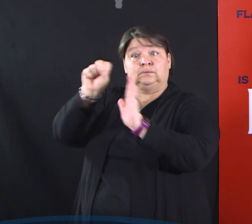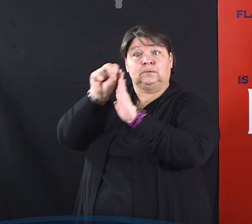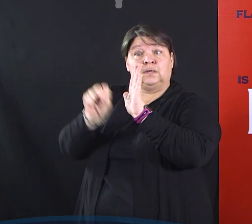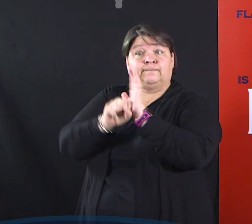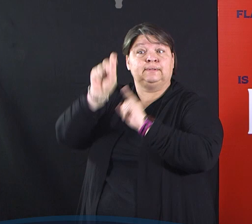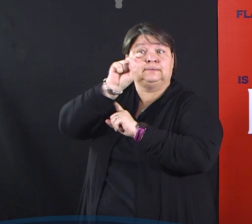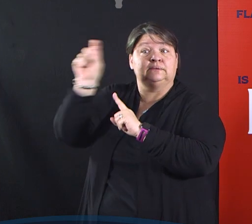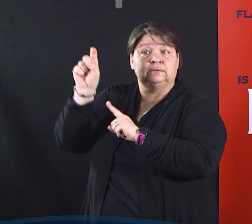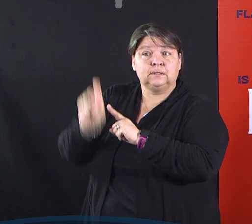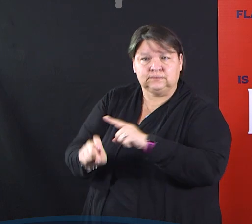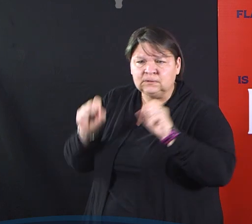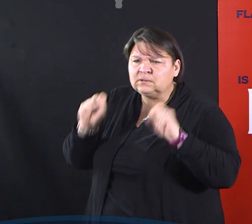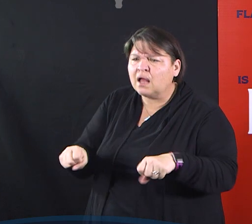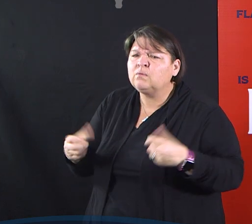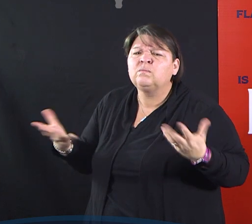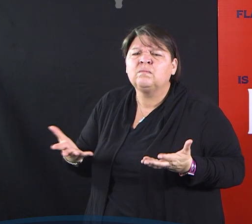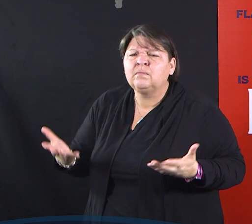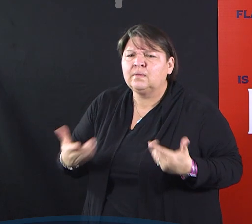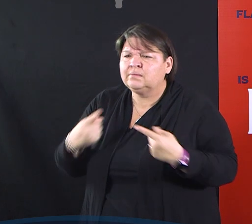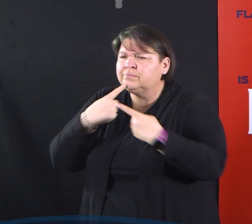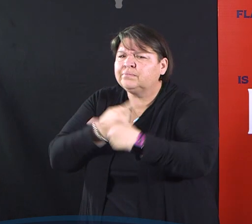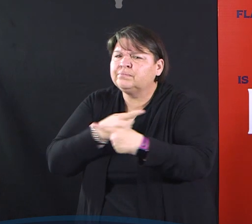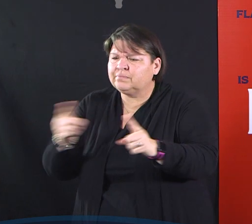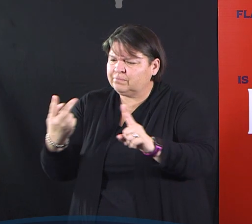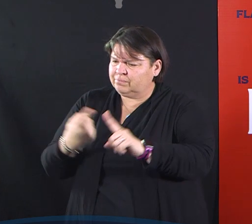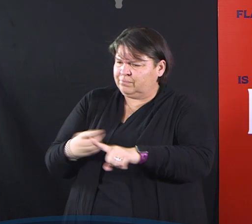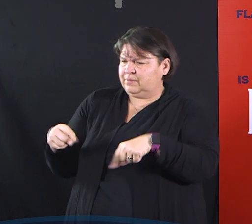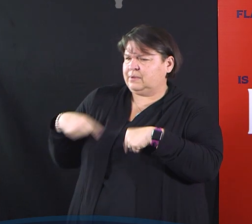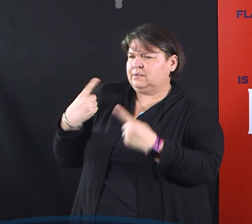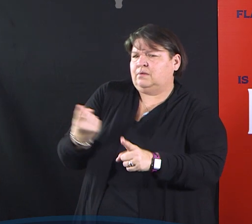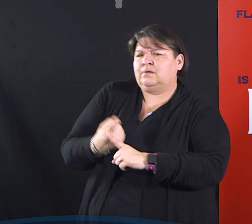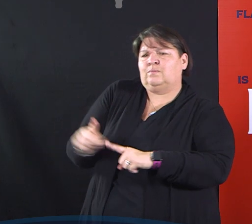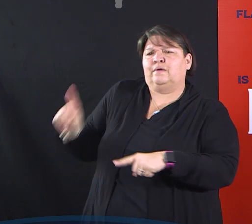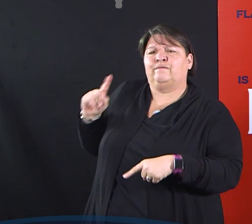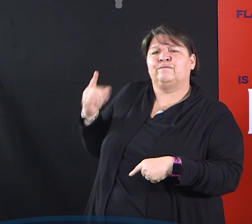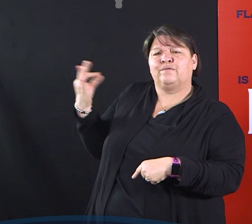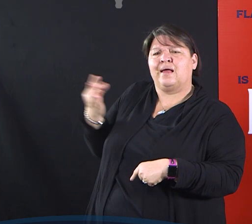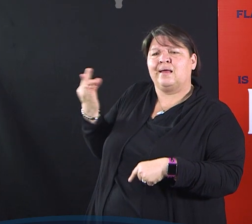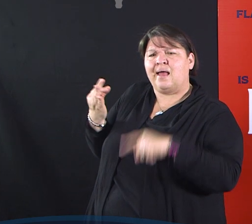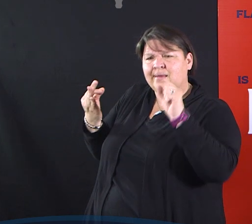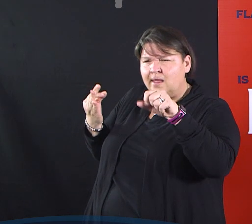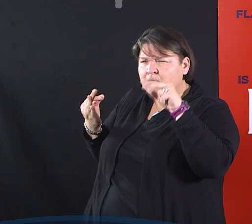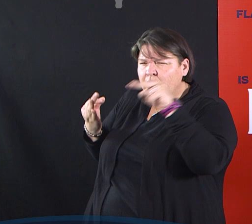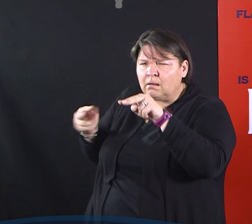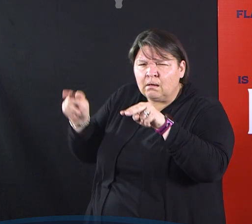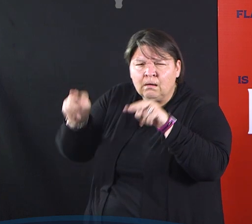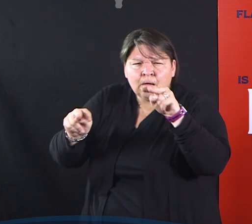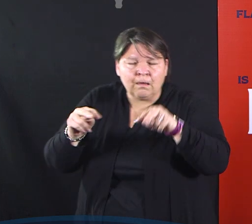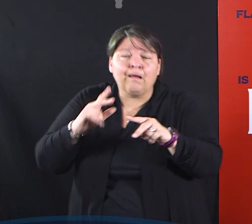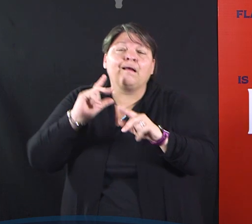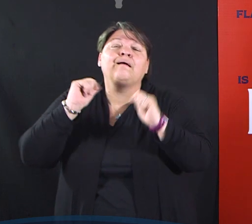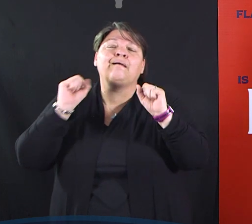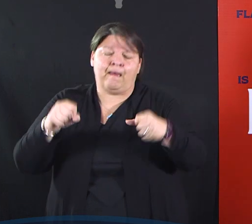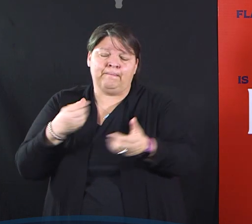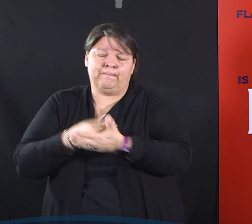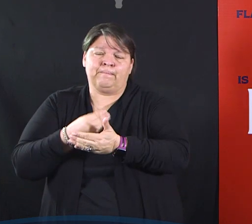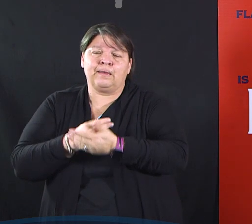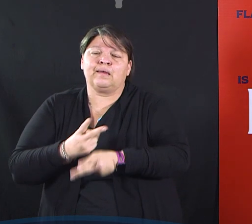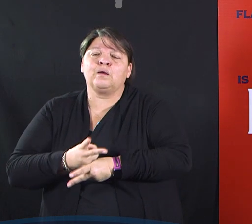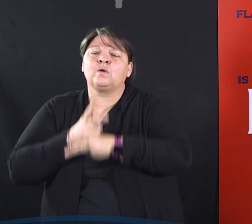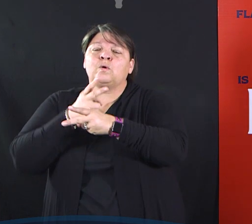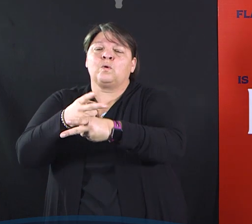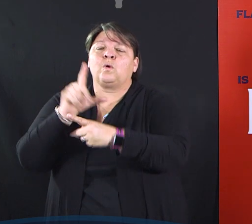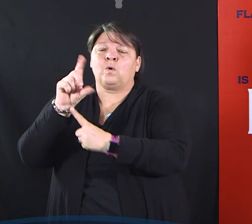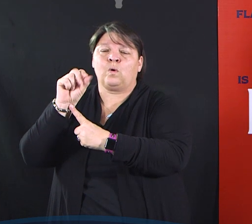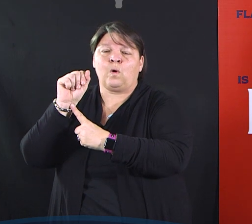Friday, which provides up to $2 million in loans for businesses impacted by COVID-19. The Tarrant Small Business